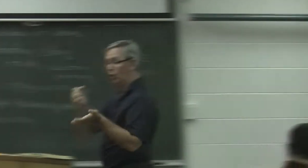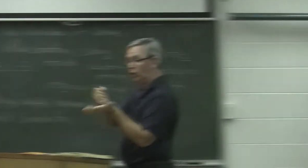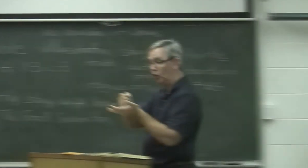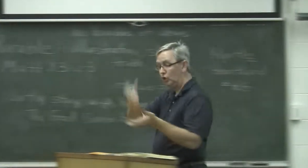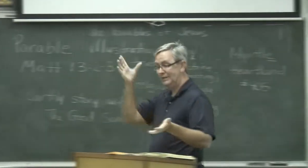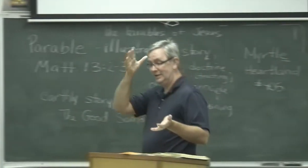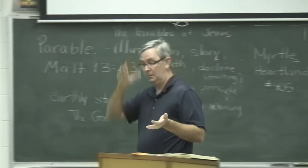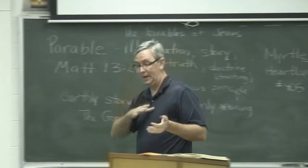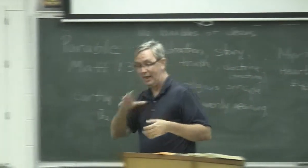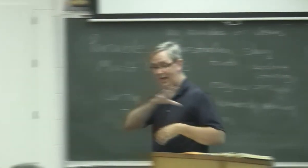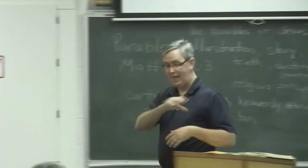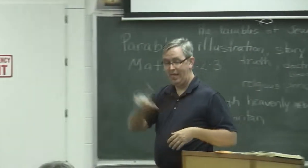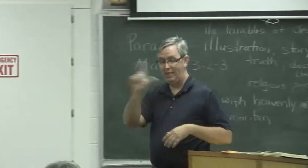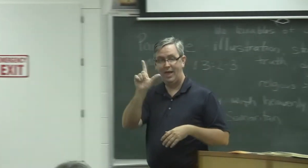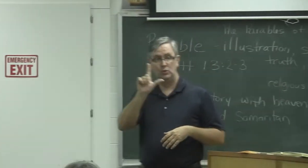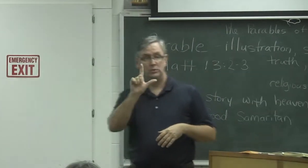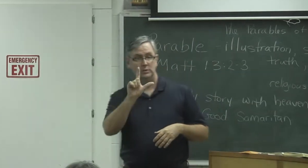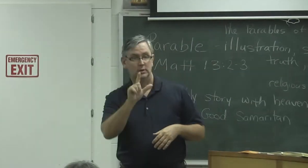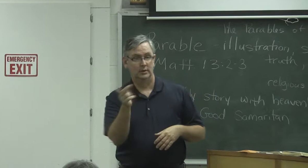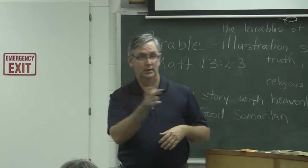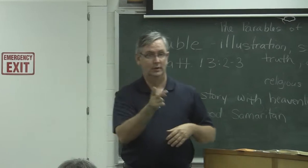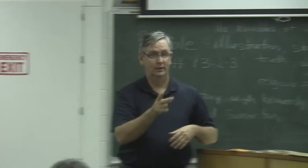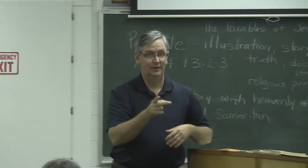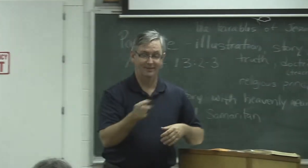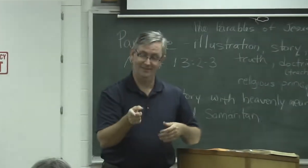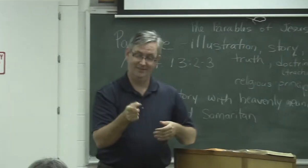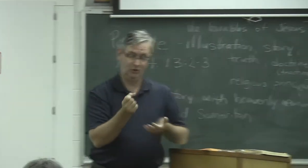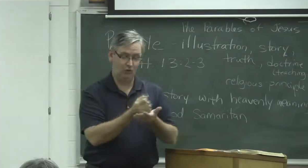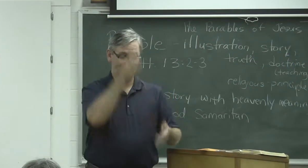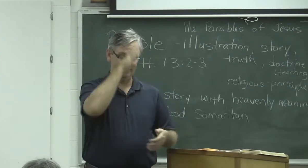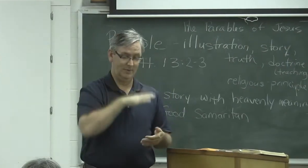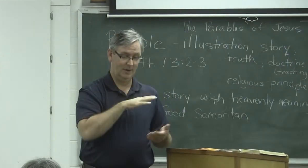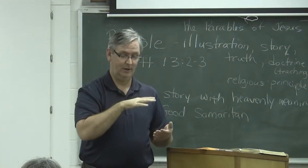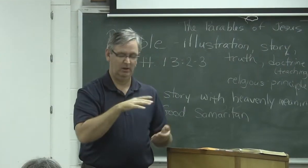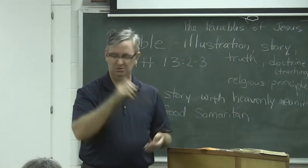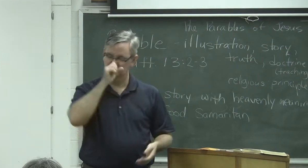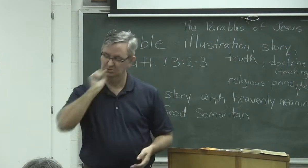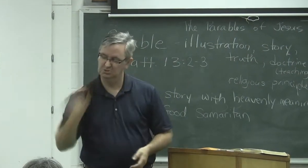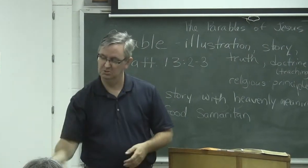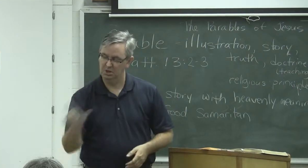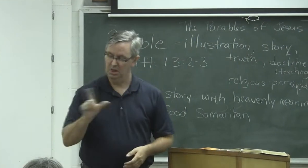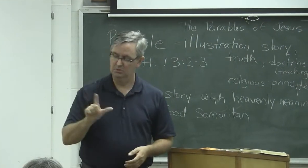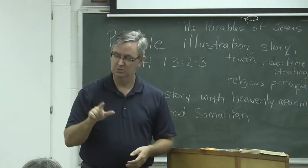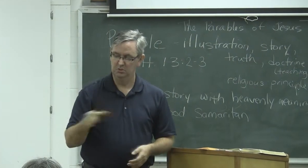On the other hand, we have a story about a rich man and Lazarus. The rich man, he didn't care about